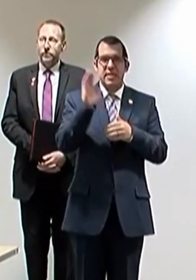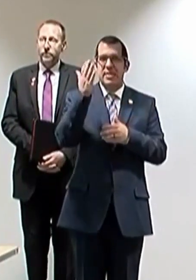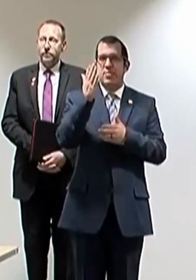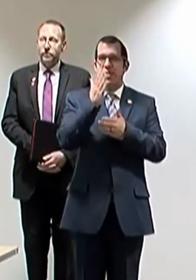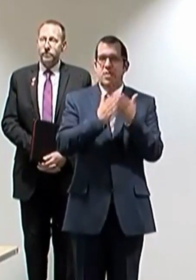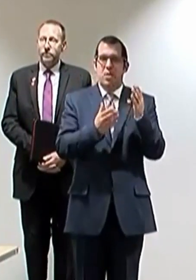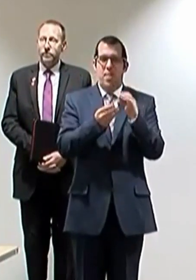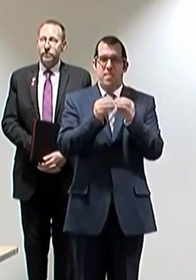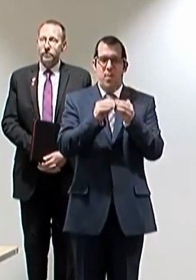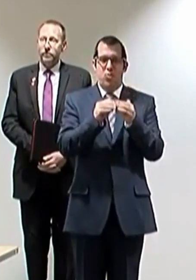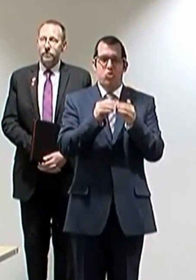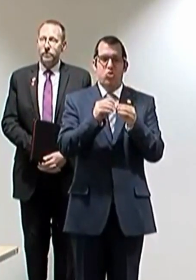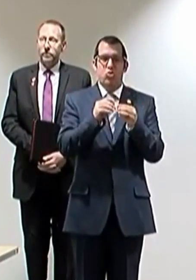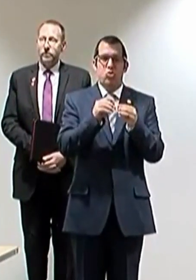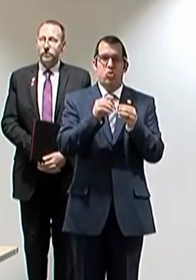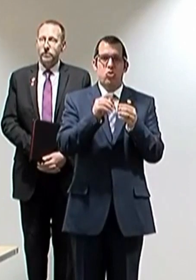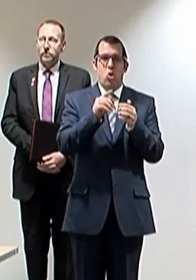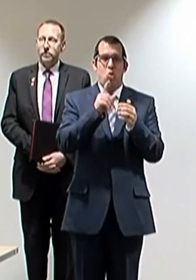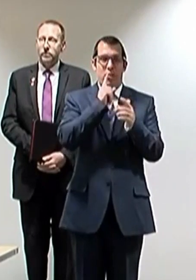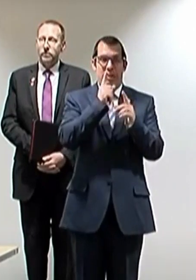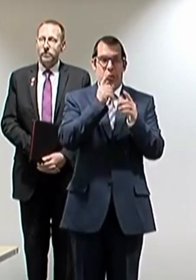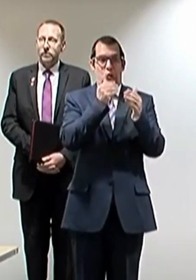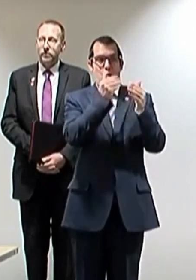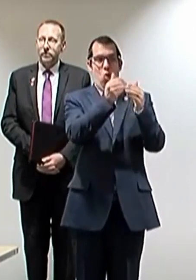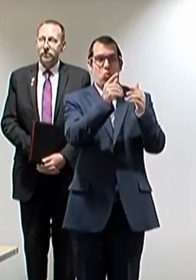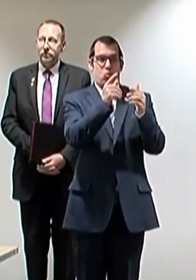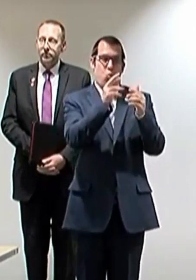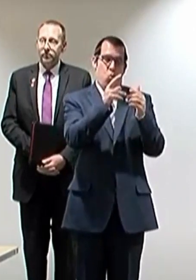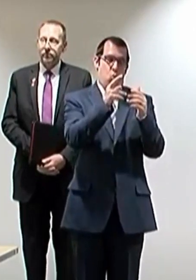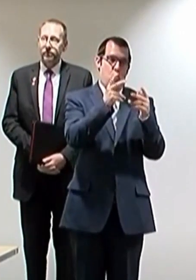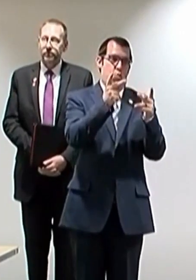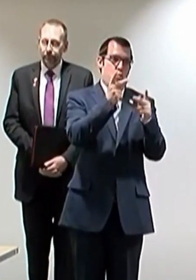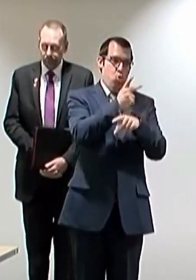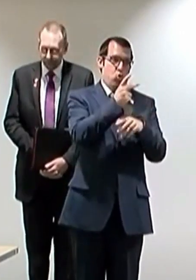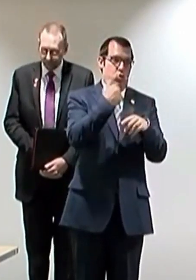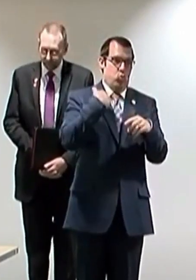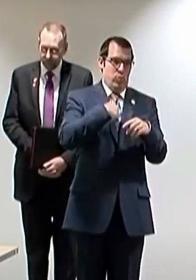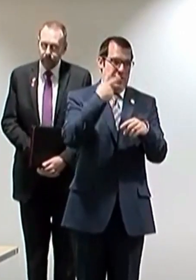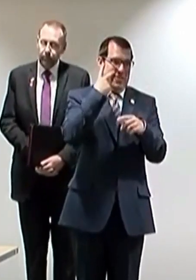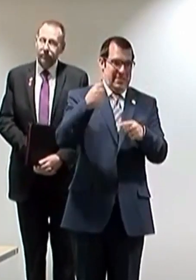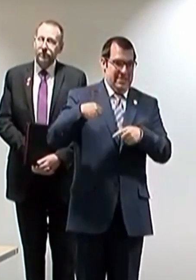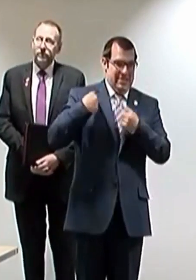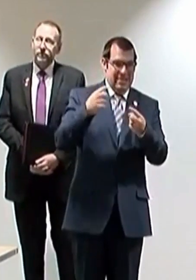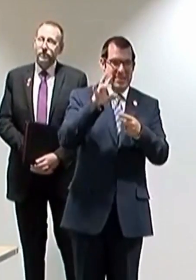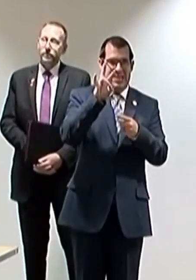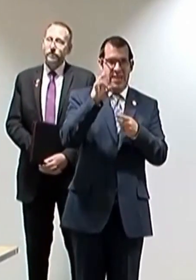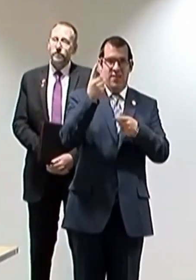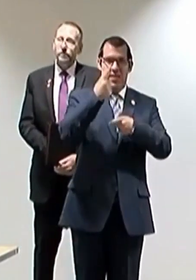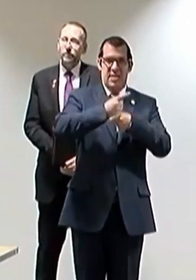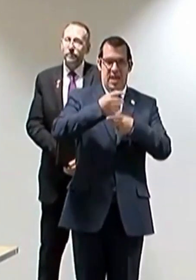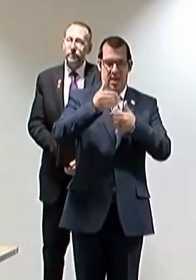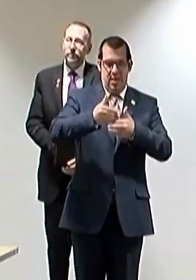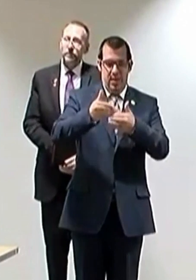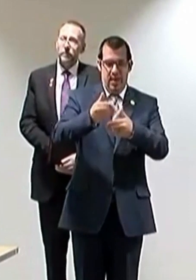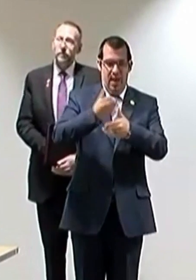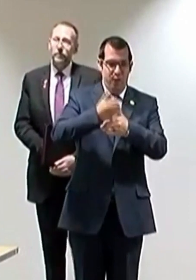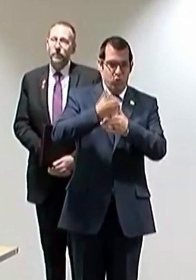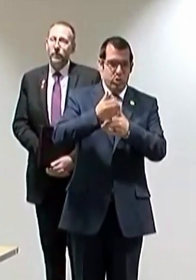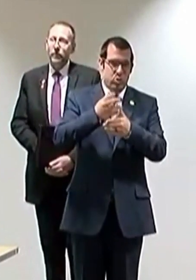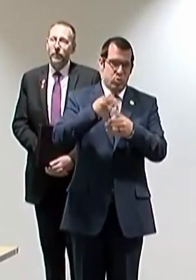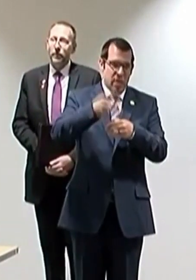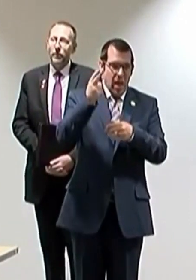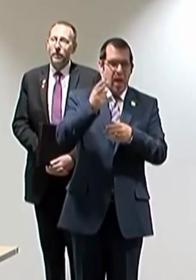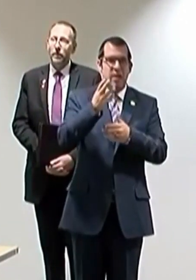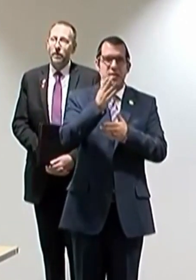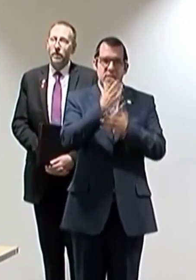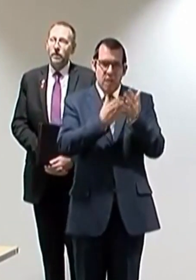are at or near the worst we've seen in terms of hospitalizations. The 7-day rolling average was pretty high as well. And yet